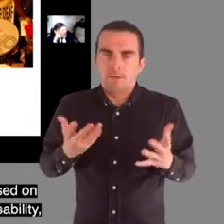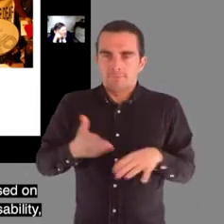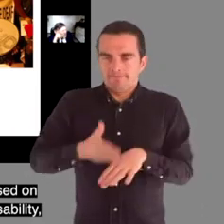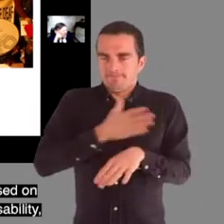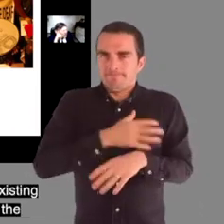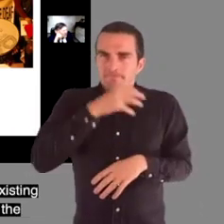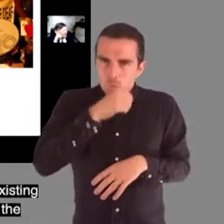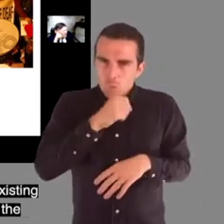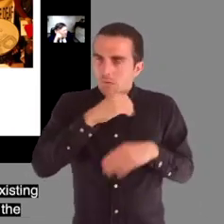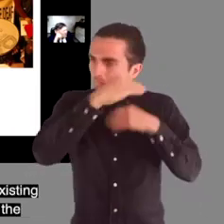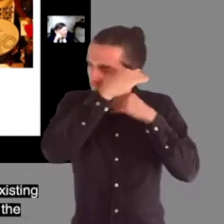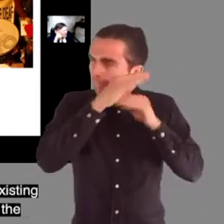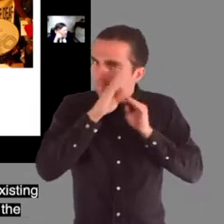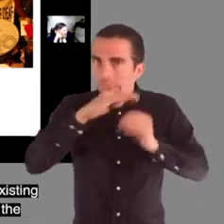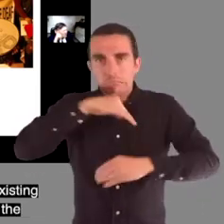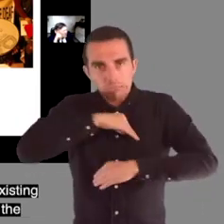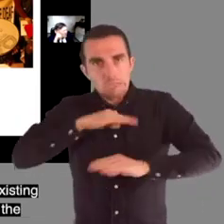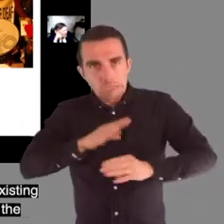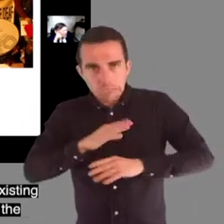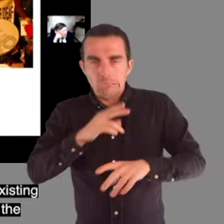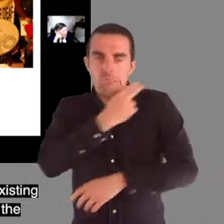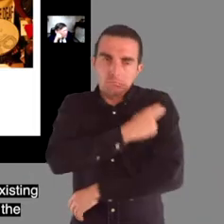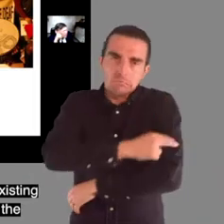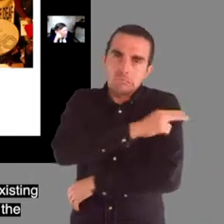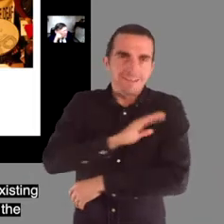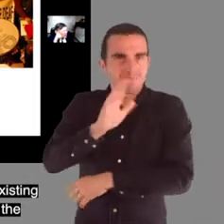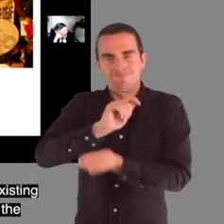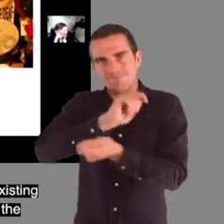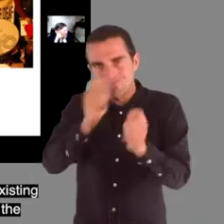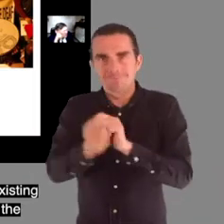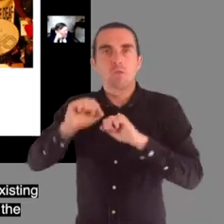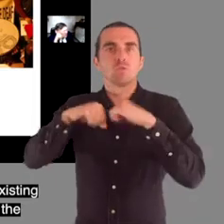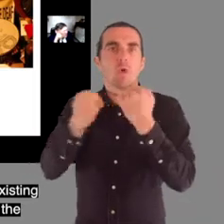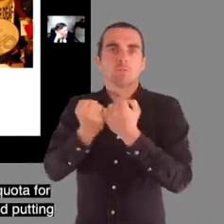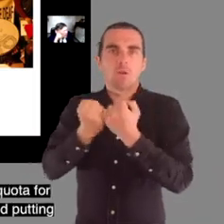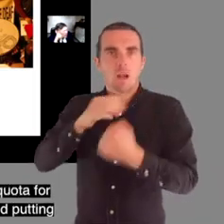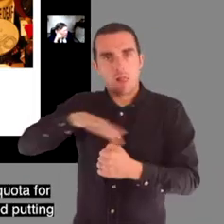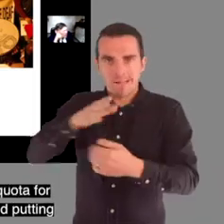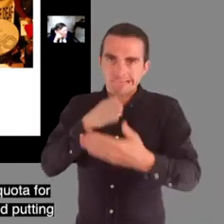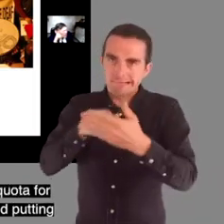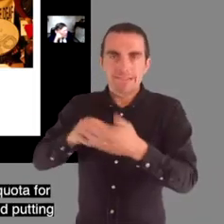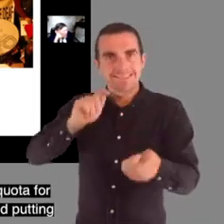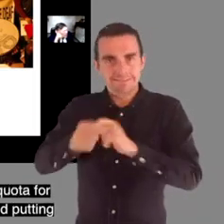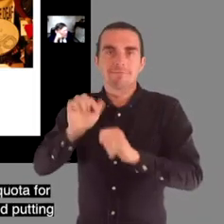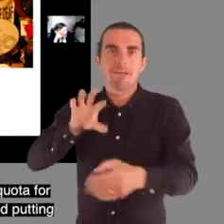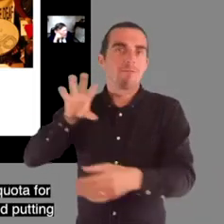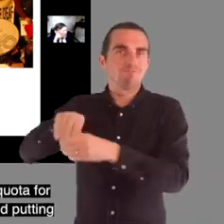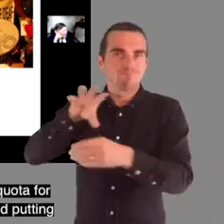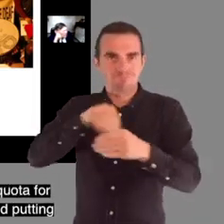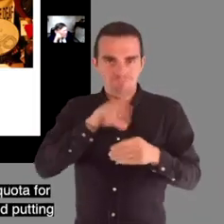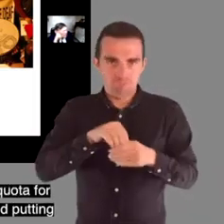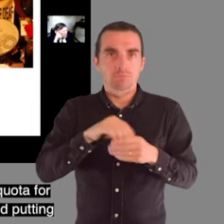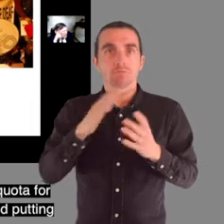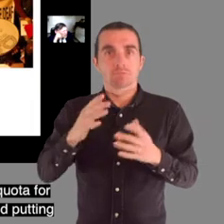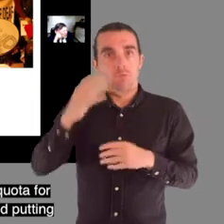disability, expanding its definition from existing medical to a social one. And the amendment included hiking the quota for